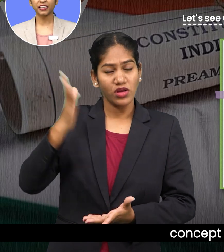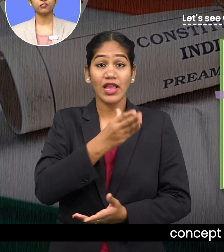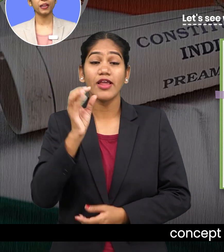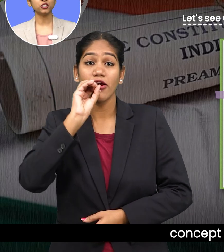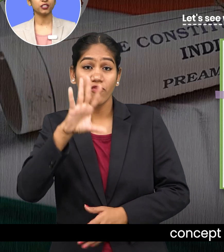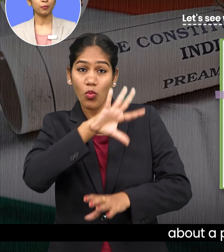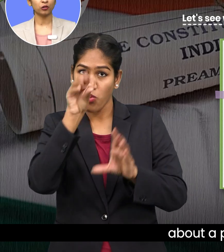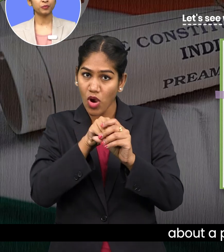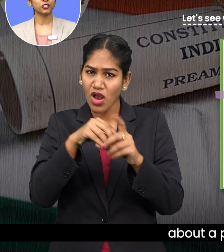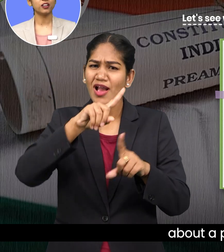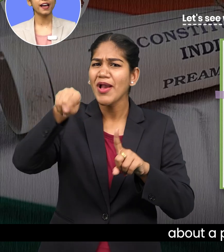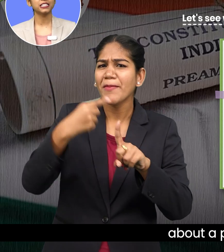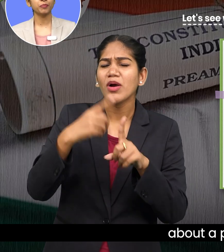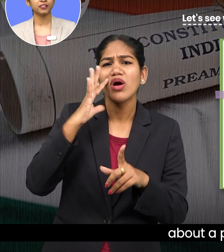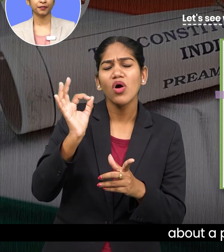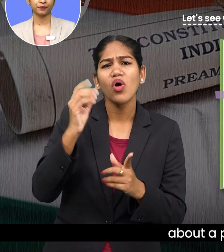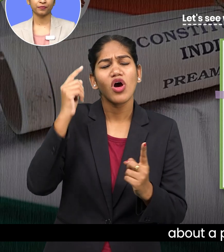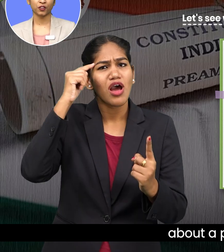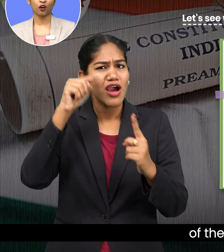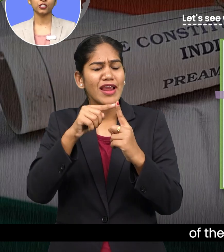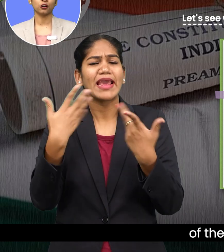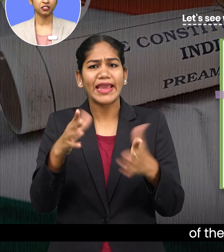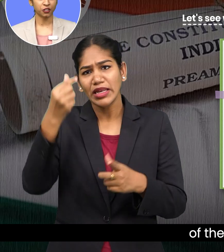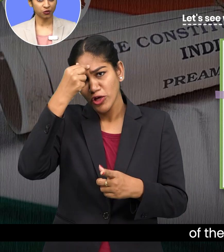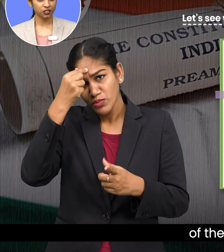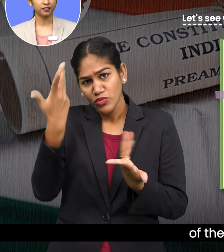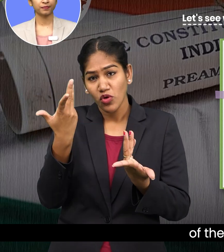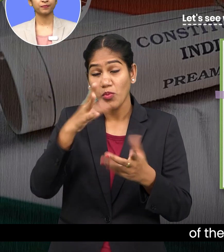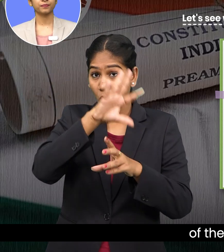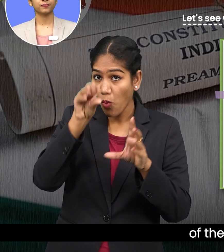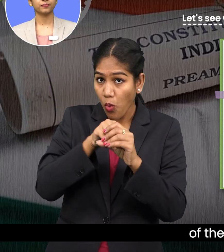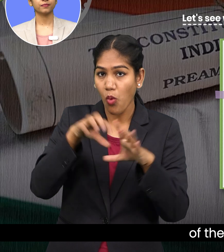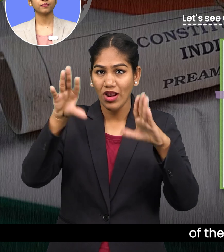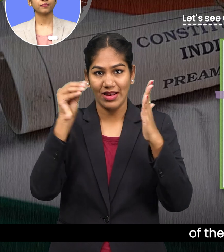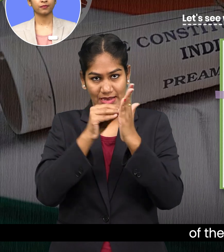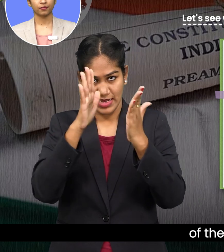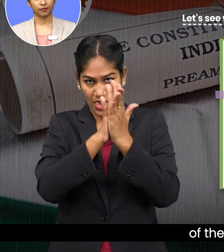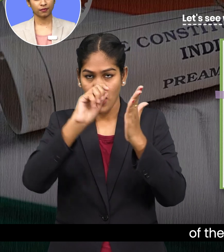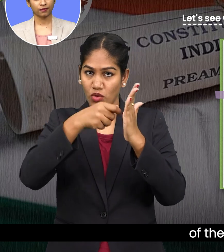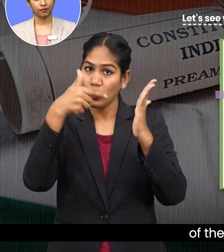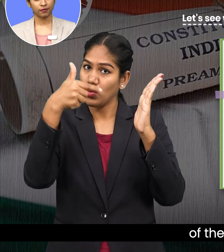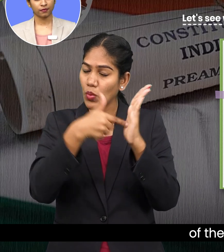concept, and information about a particular aspect of the Constitution.